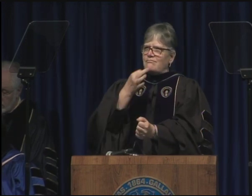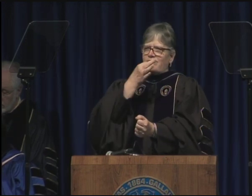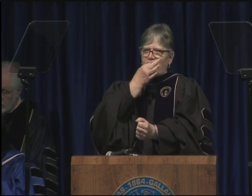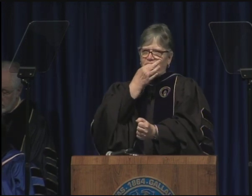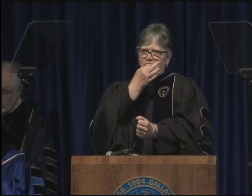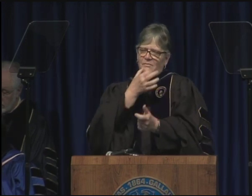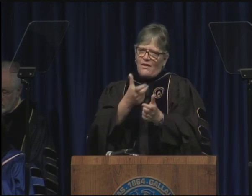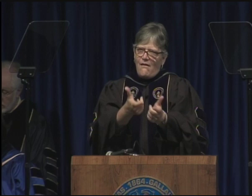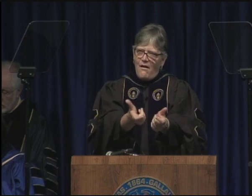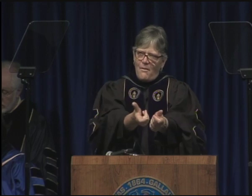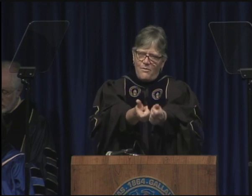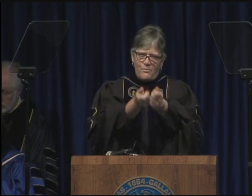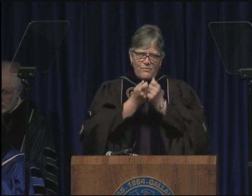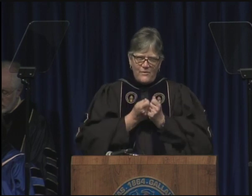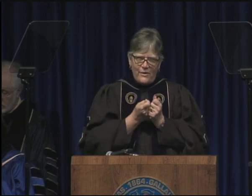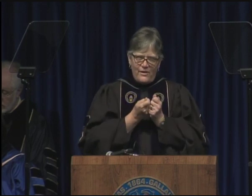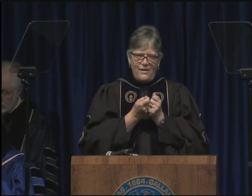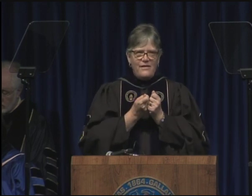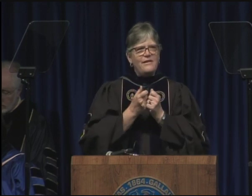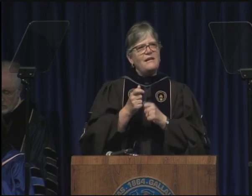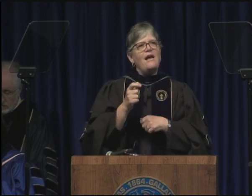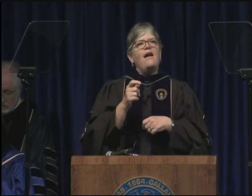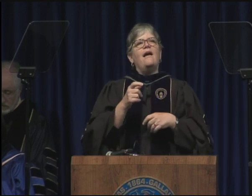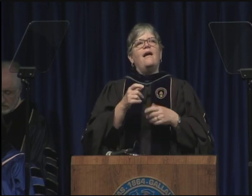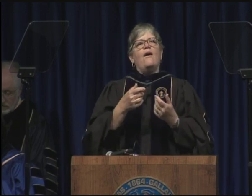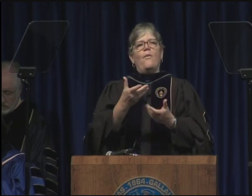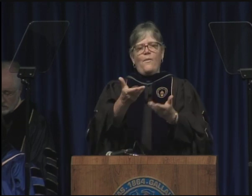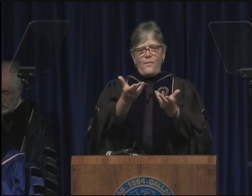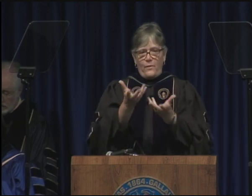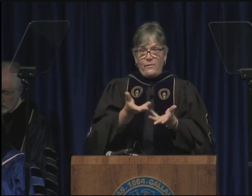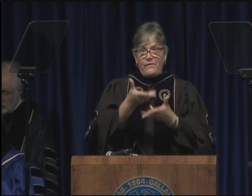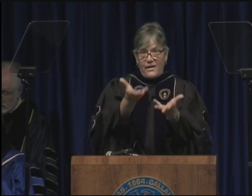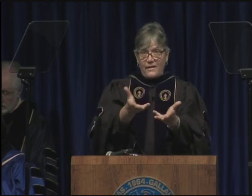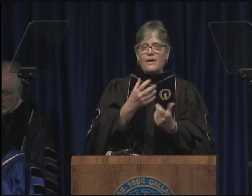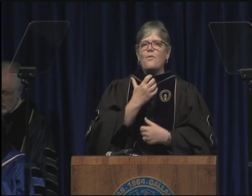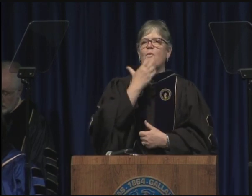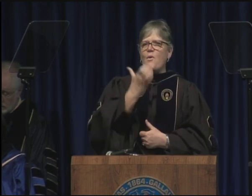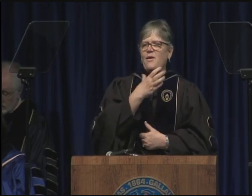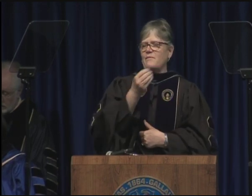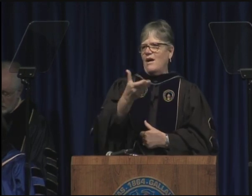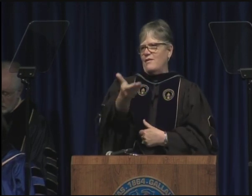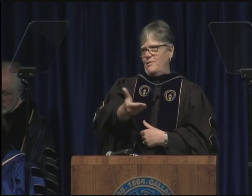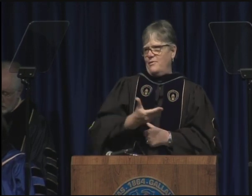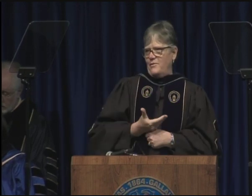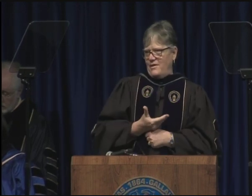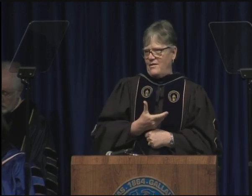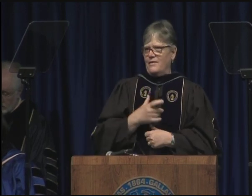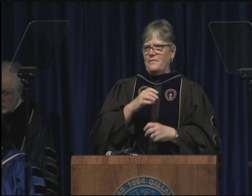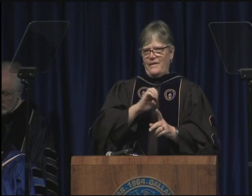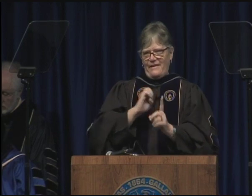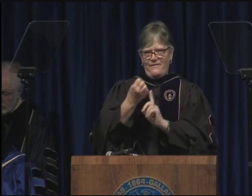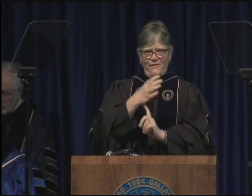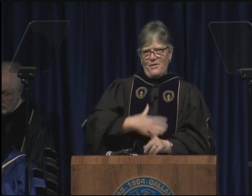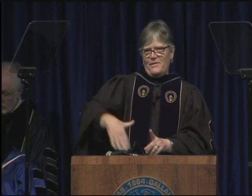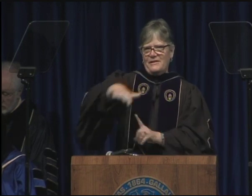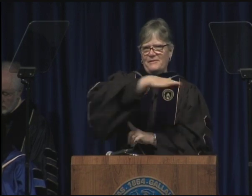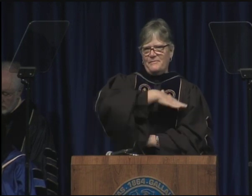student reaches out to those around him, providing a warm and welcoming space.